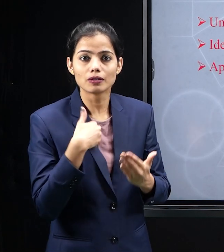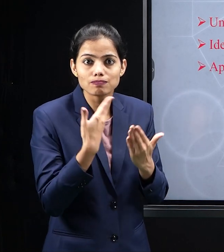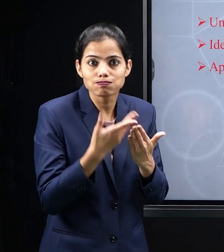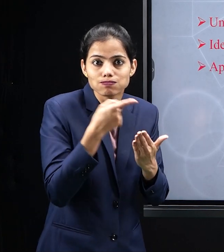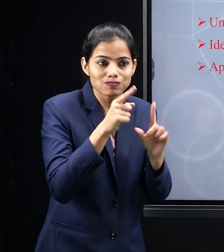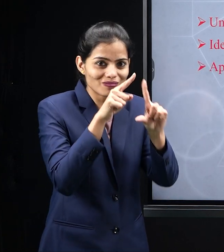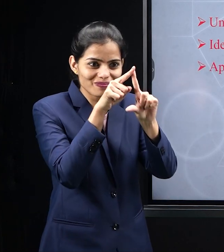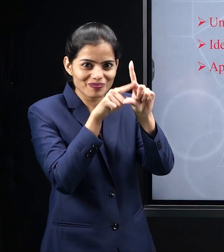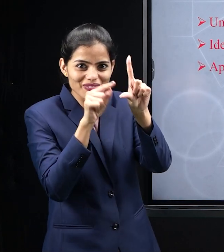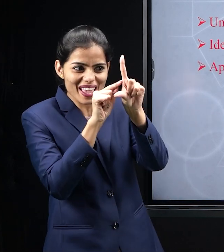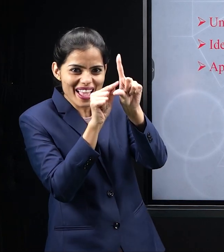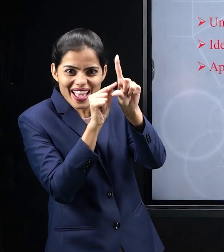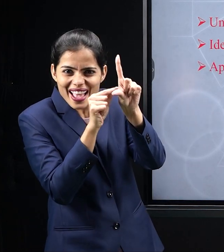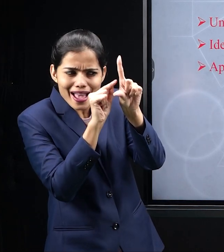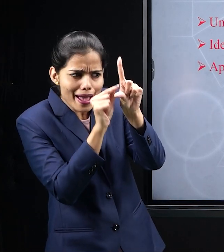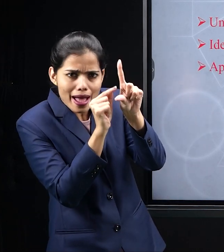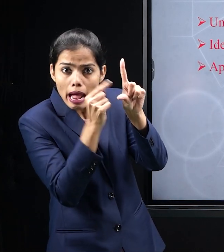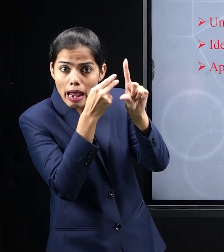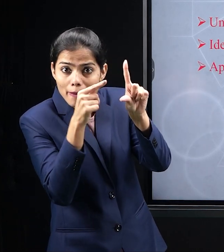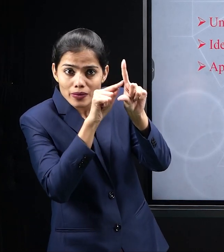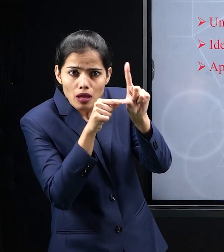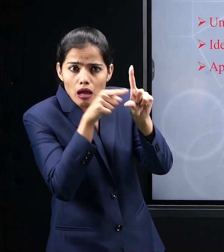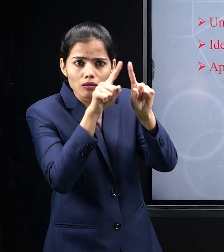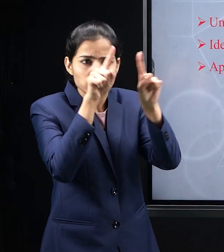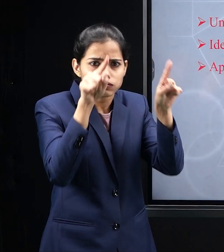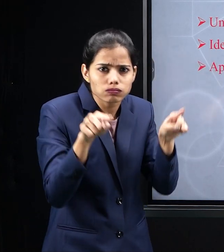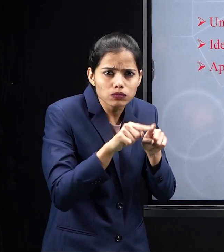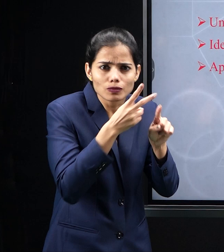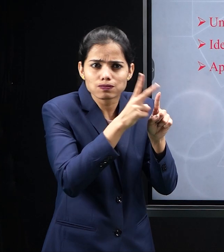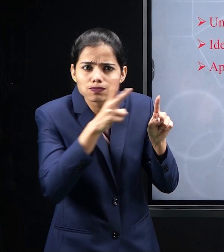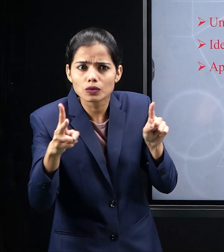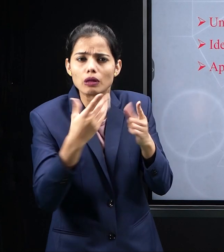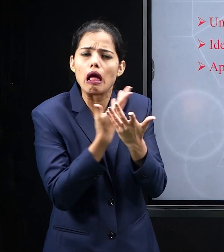Apply the angle sum property of quadrilateral to find unknown angles.